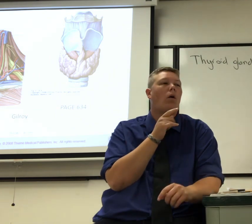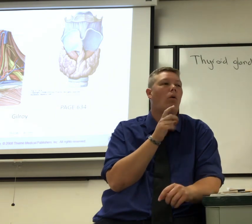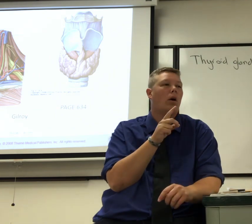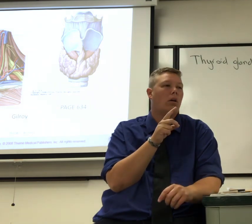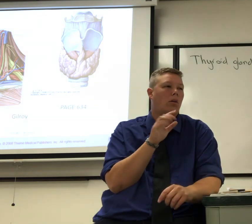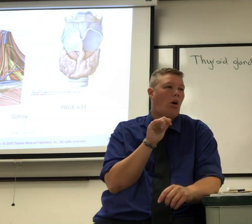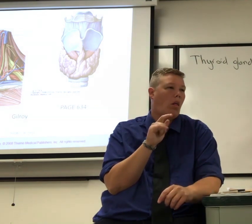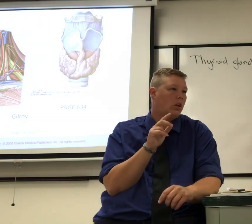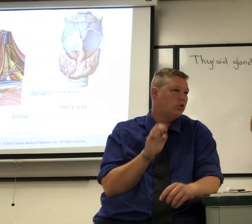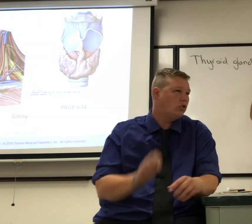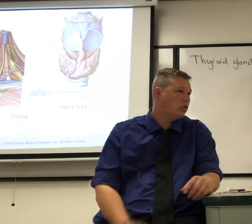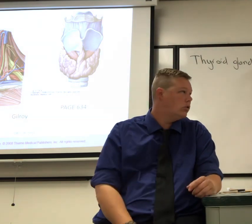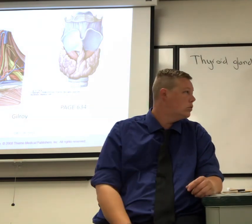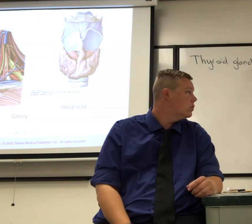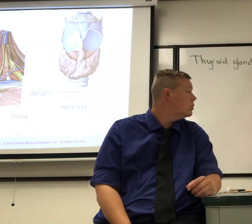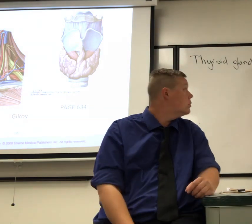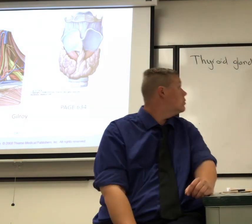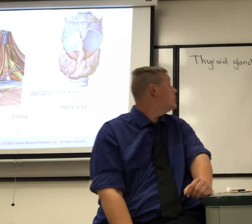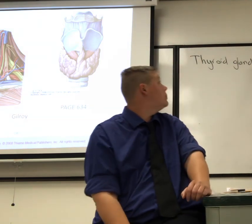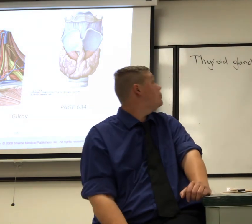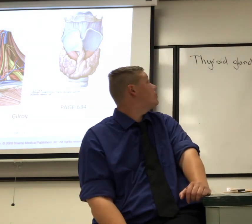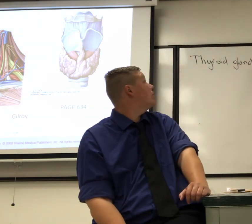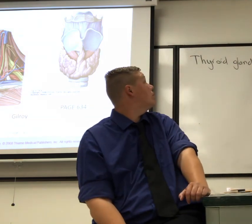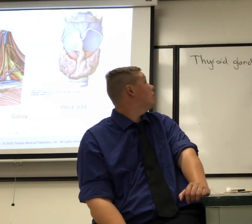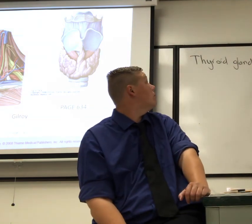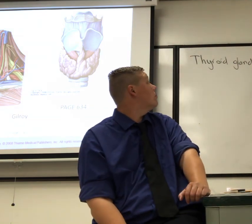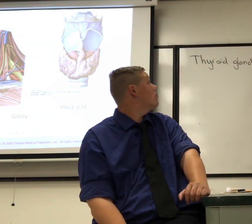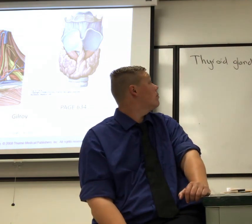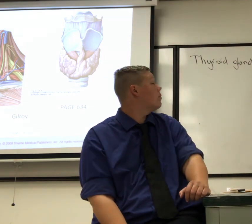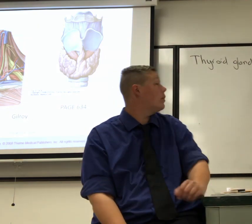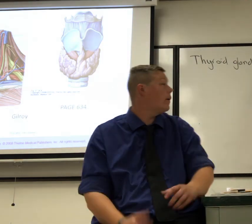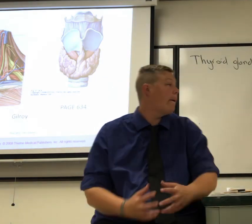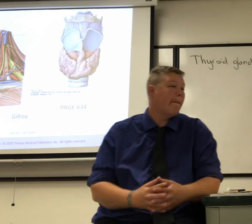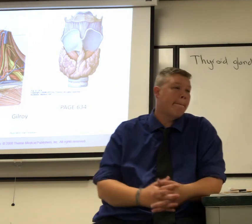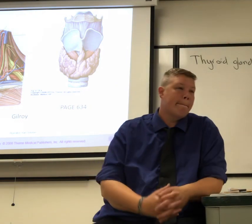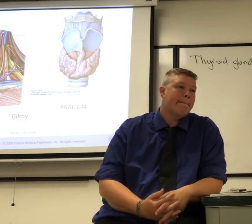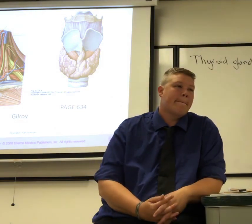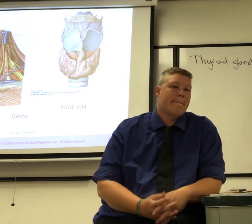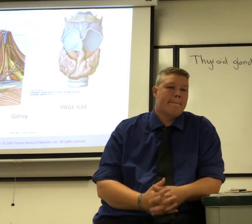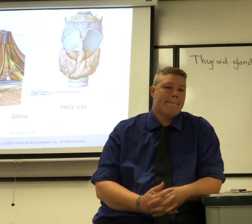just inferior to the thyroid cartilage.